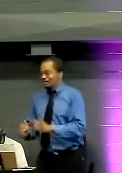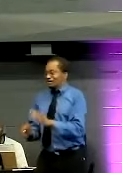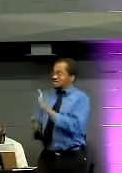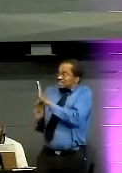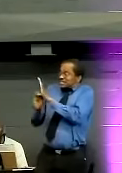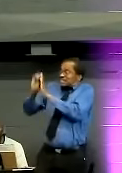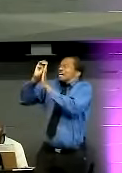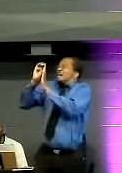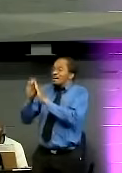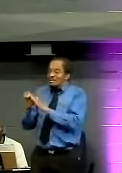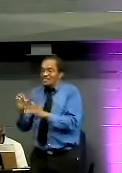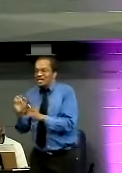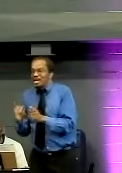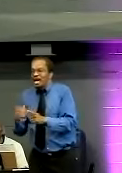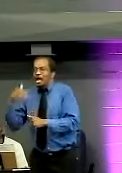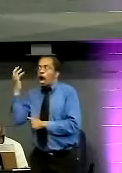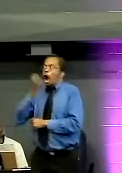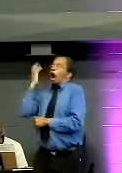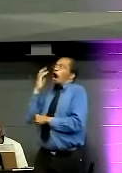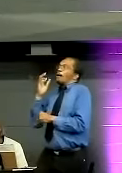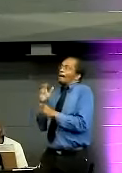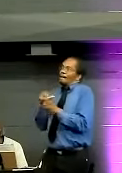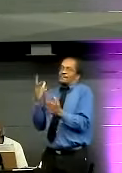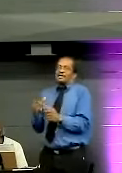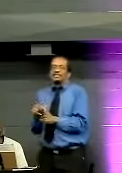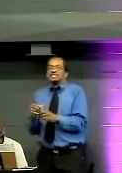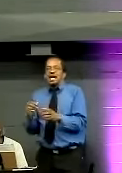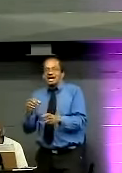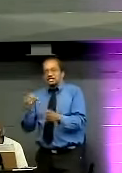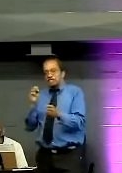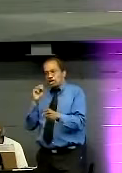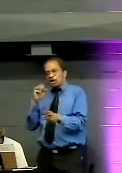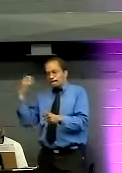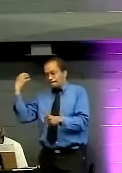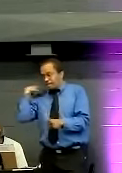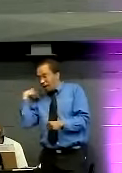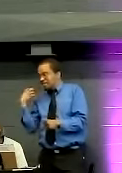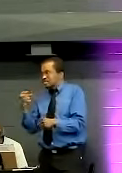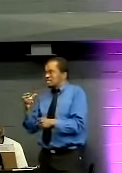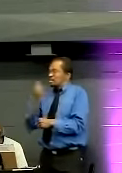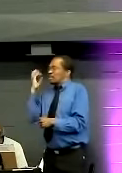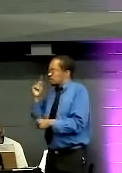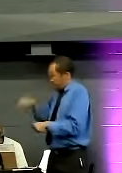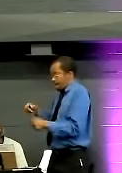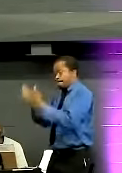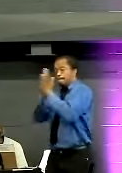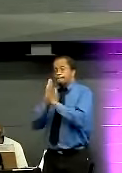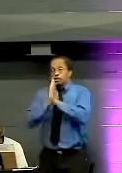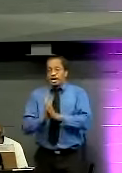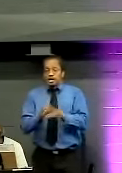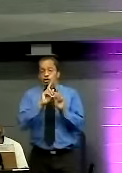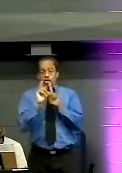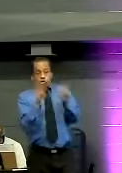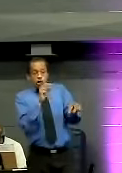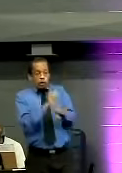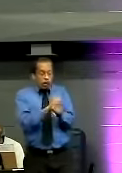roll and it's hot on the elevator, instead of going off on your supervisor, pray, right? When you get to work,